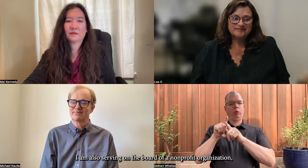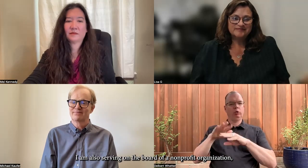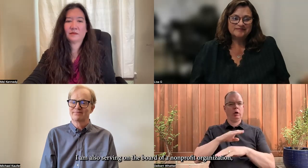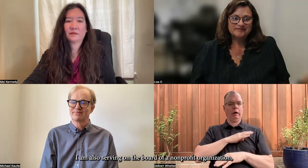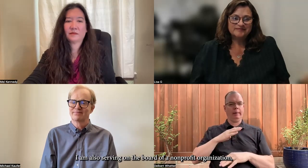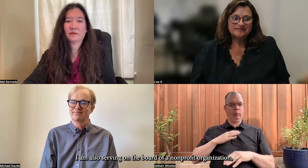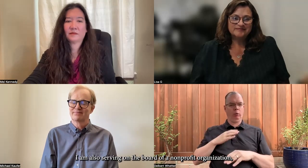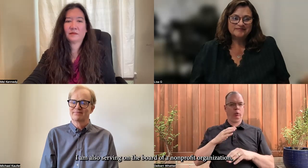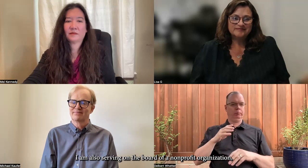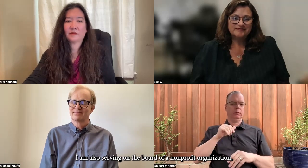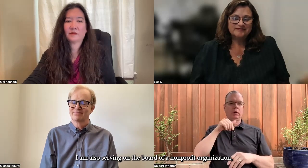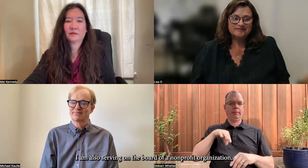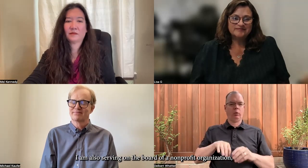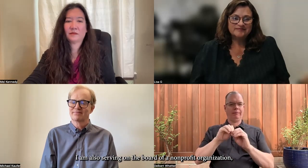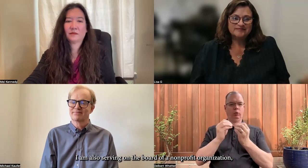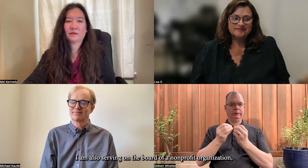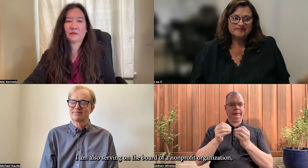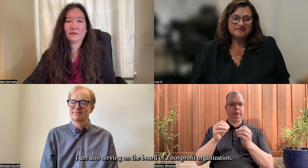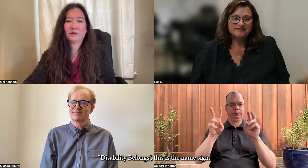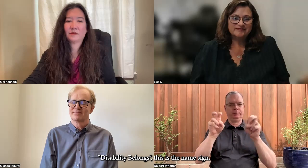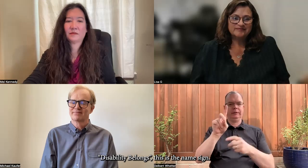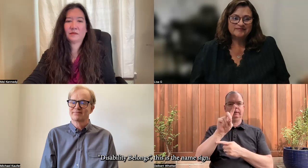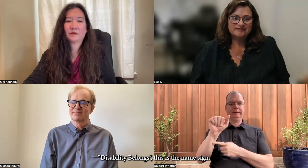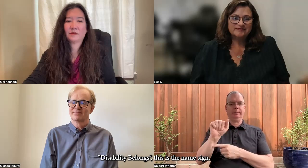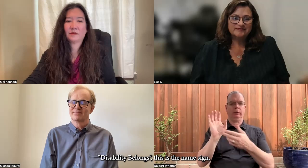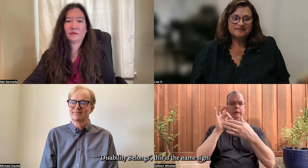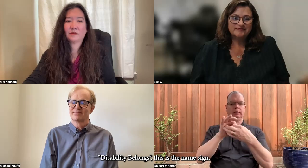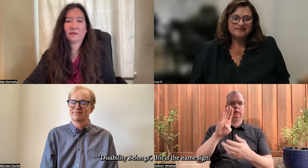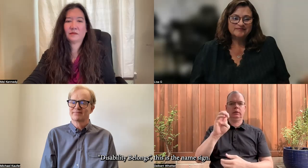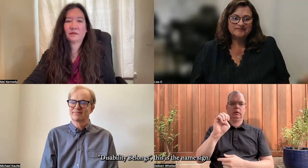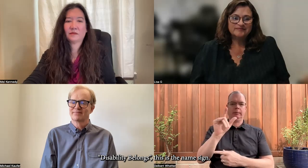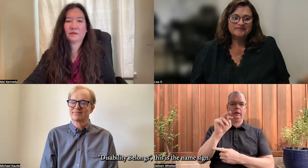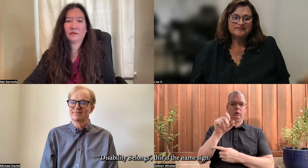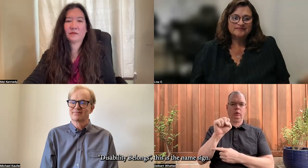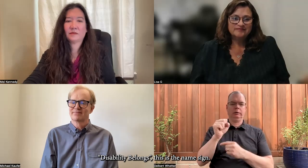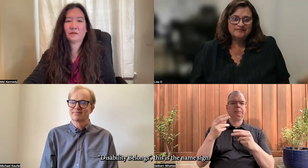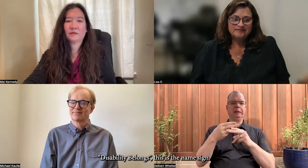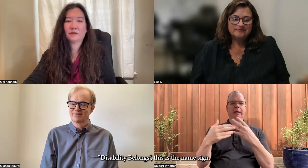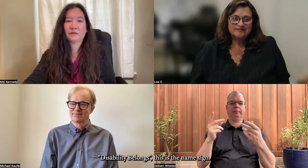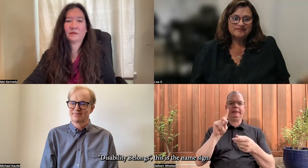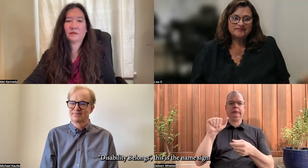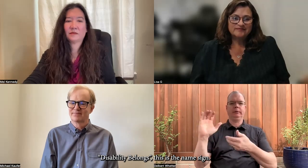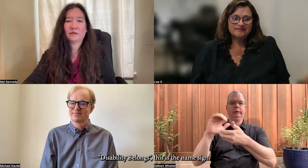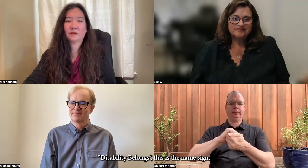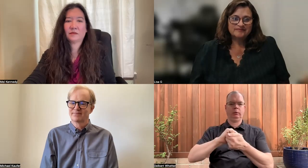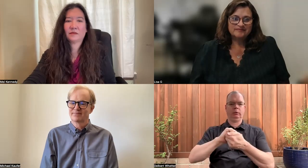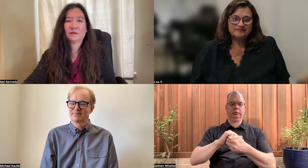am also serving on the board of a nonprofit organization, Disability Belongs. This is the name sign.